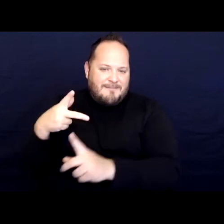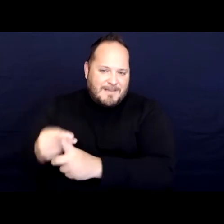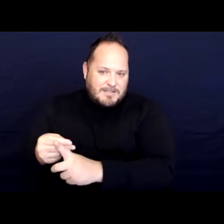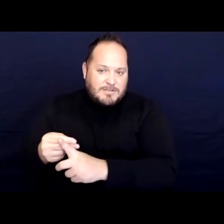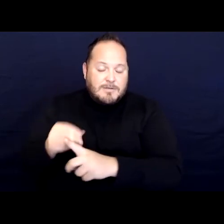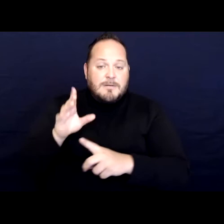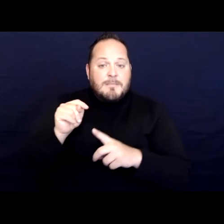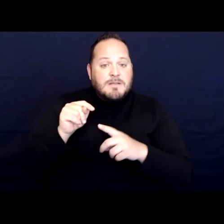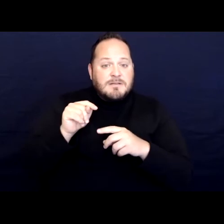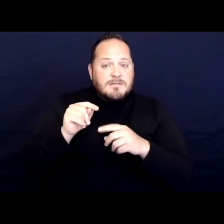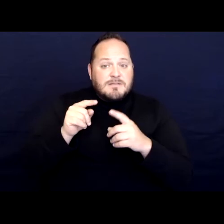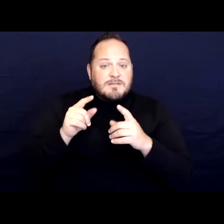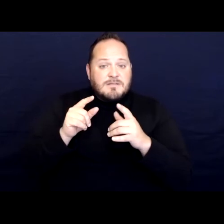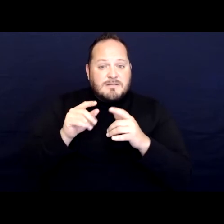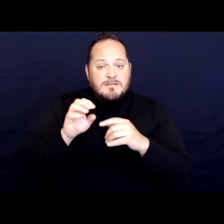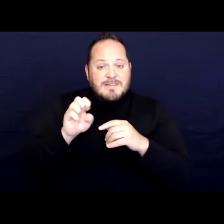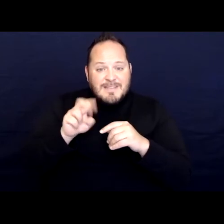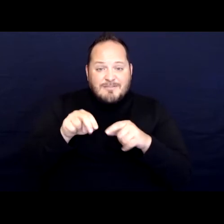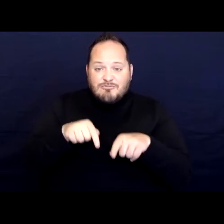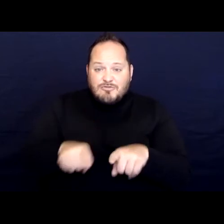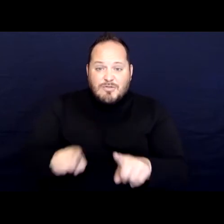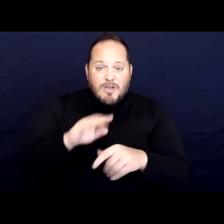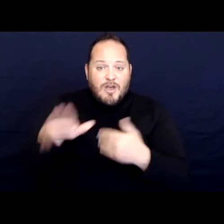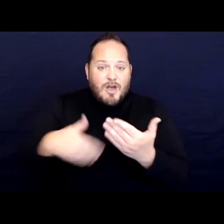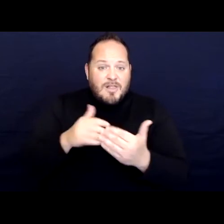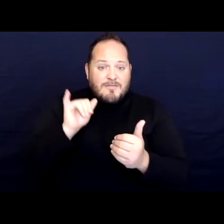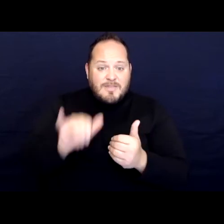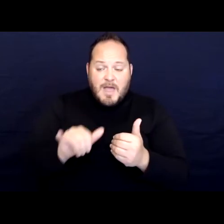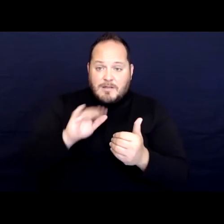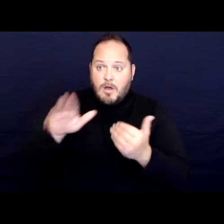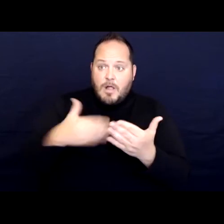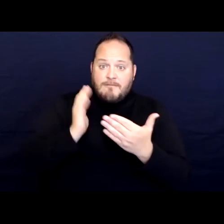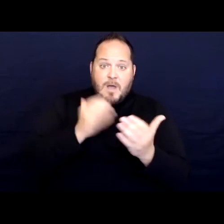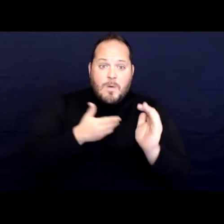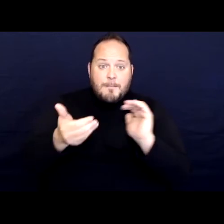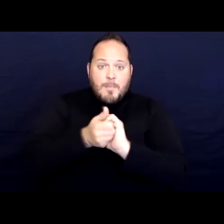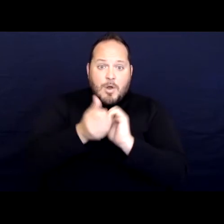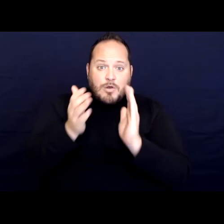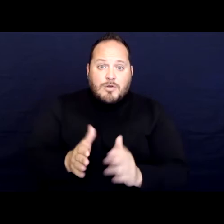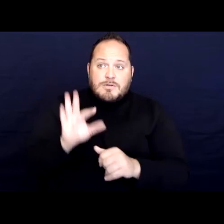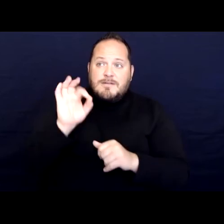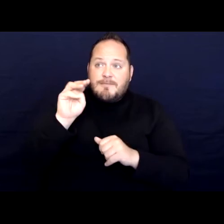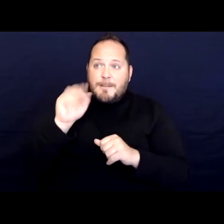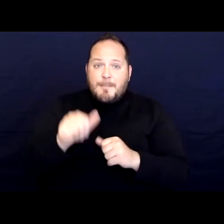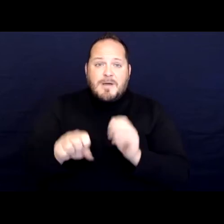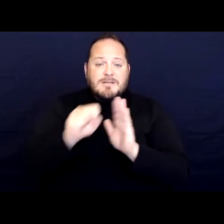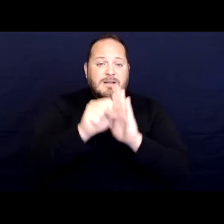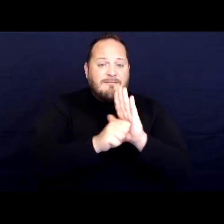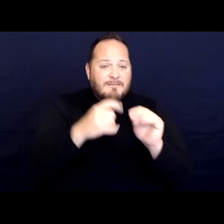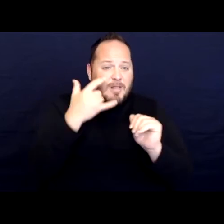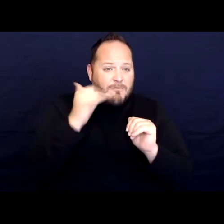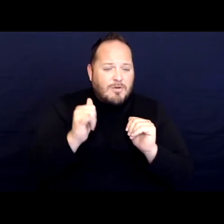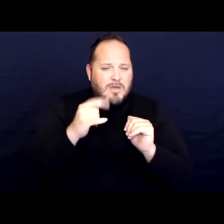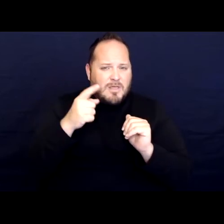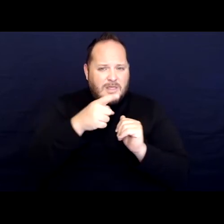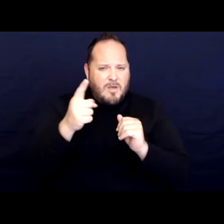in that, all of the partners that we had been working with at FEMA and the state were like, how